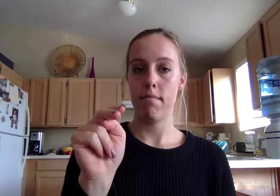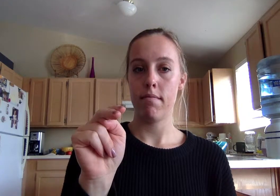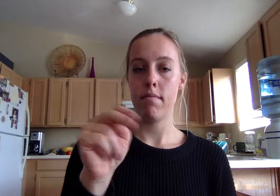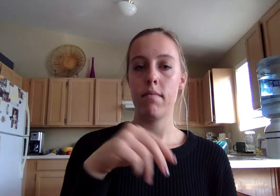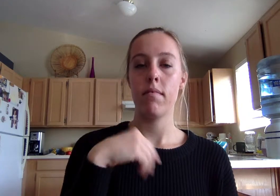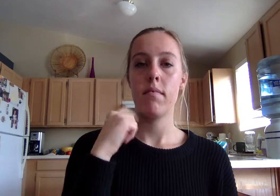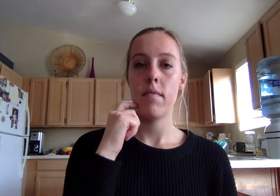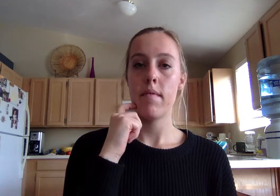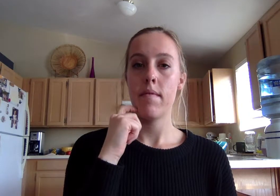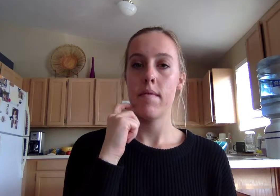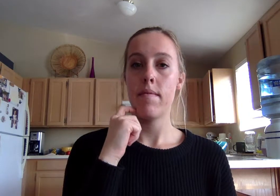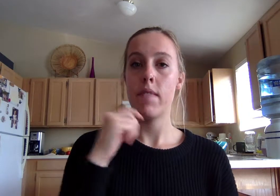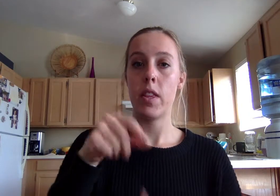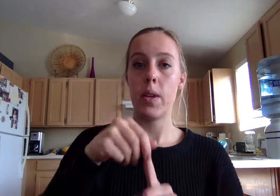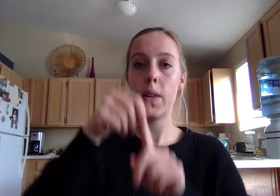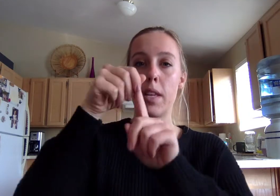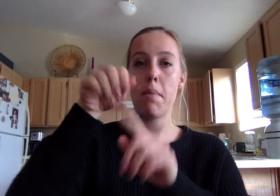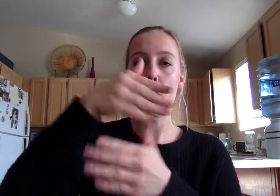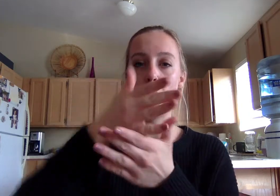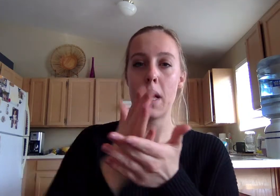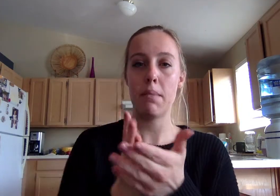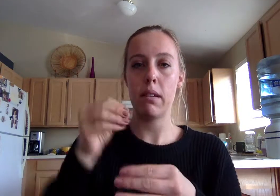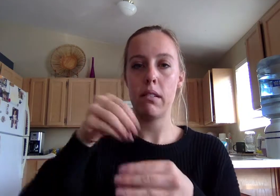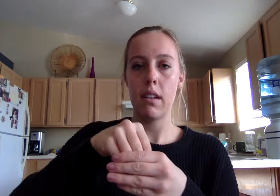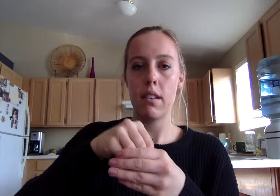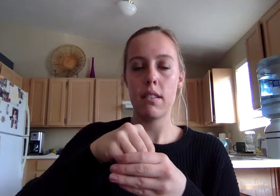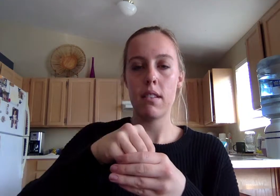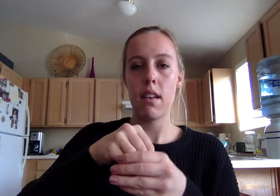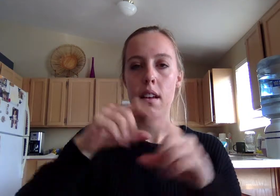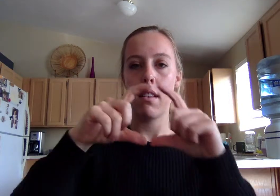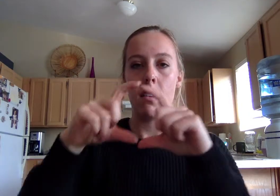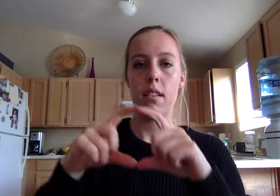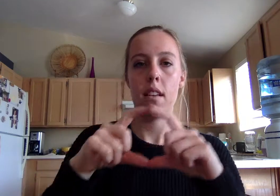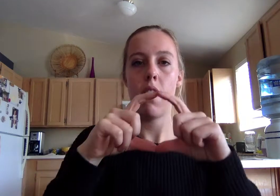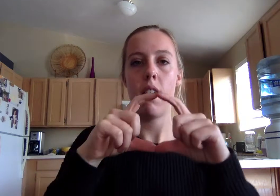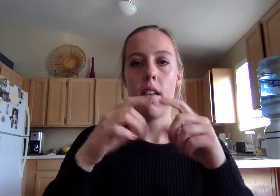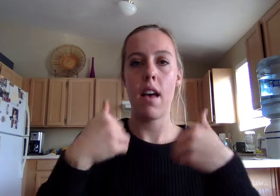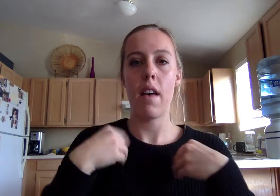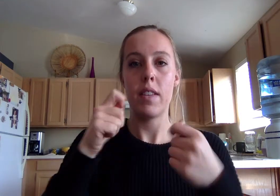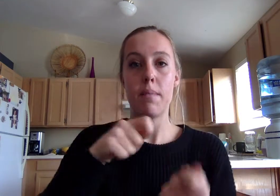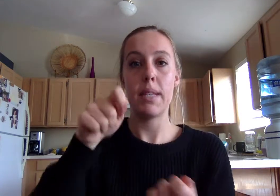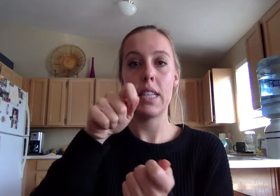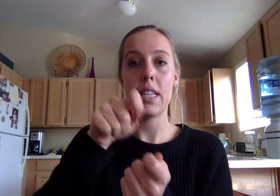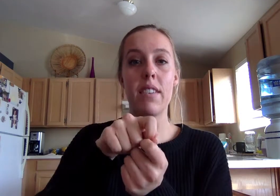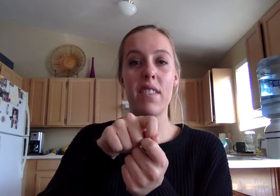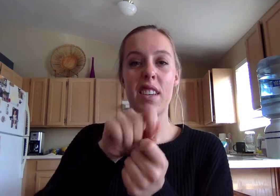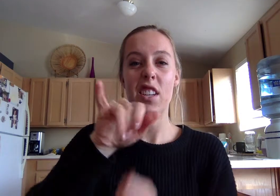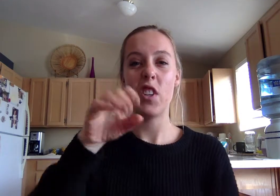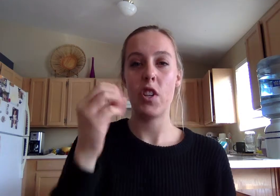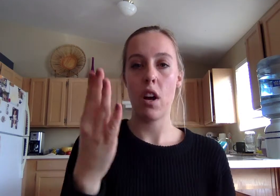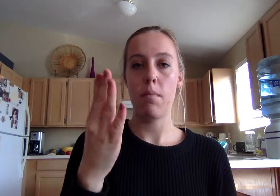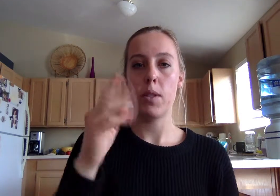Organelles are the specialized parts of a cell that have unique jobs to perform. Let's start with the nucleus,